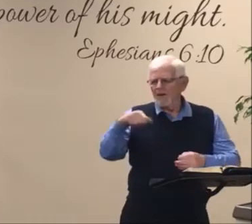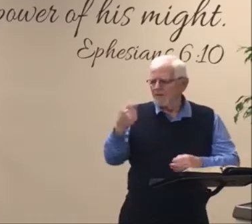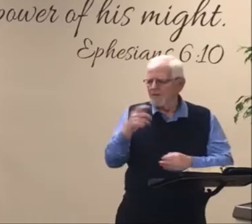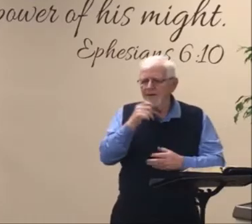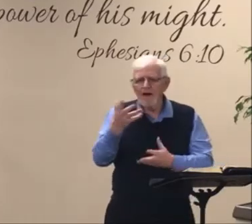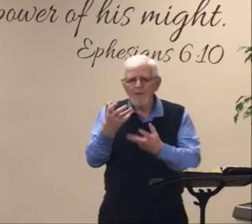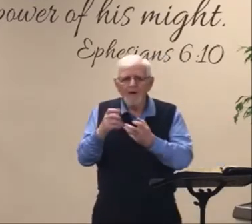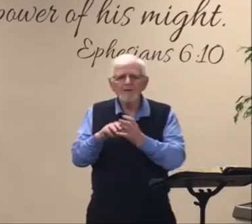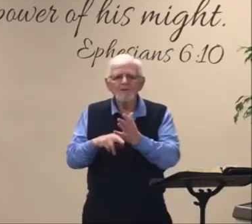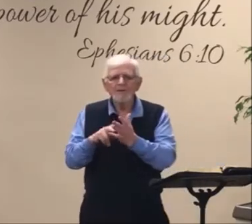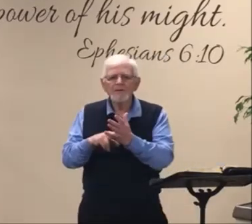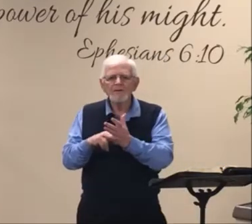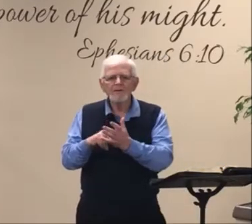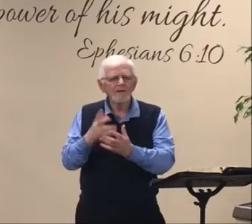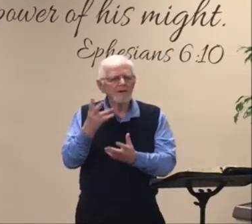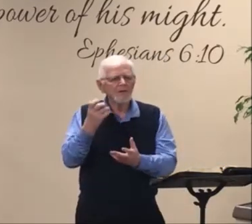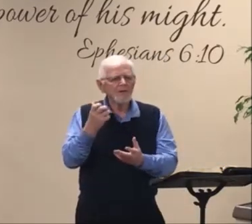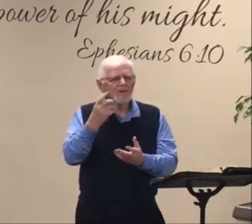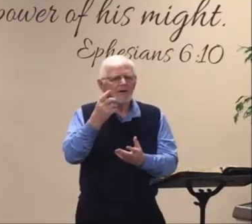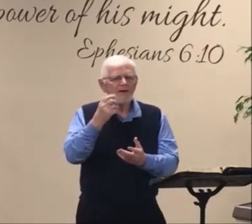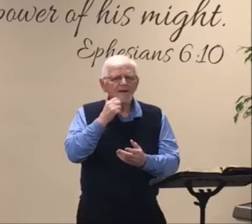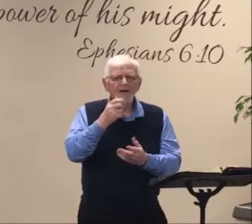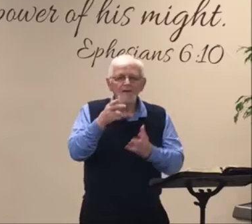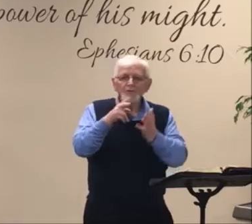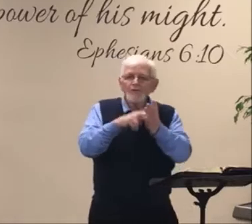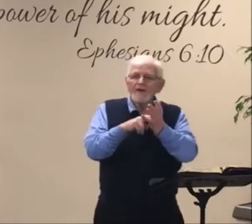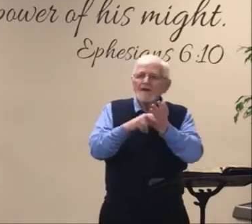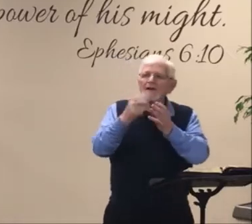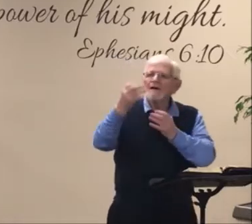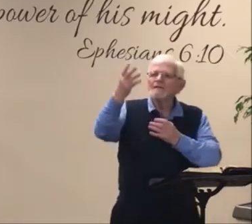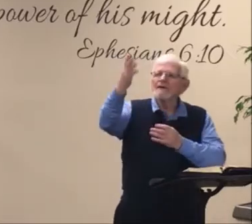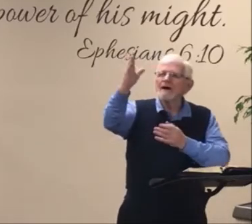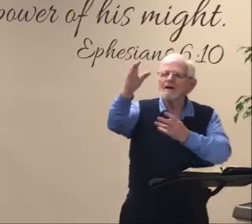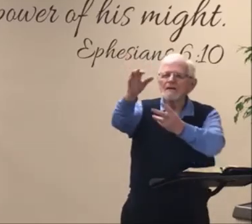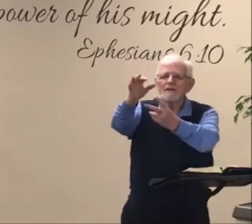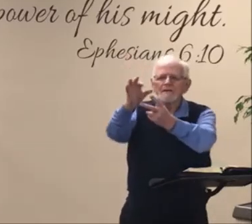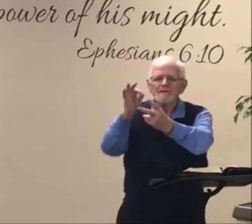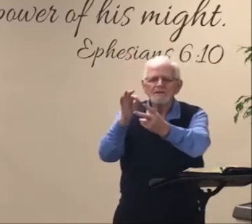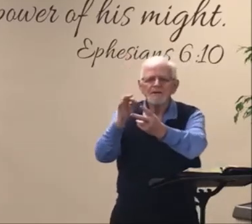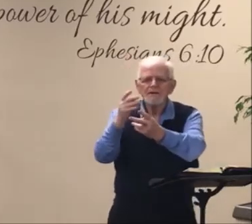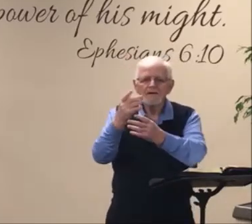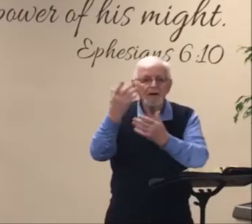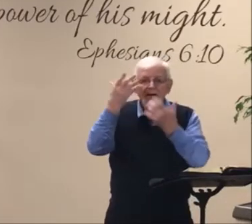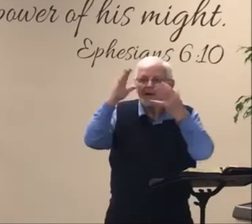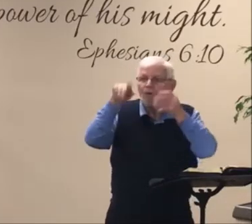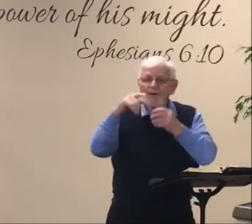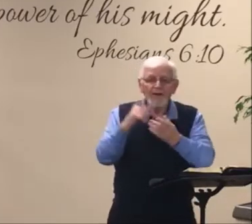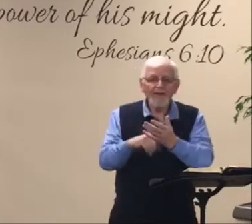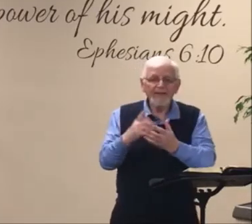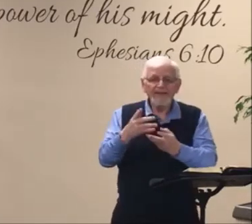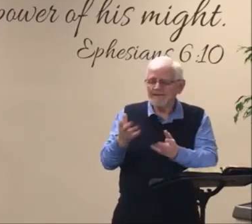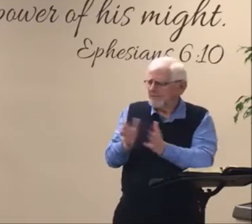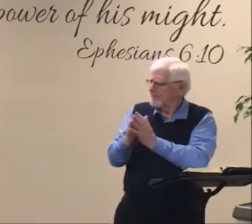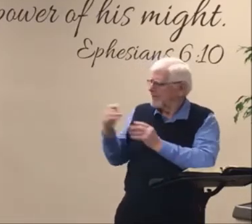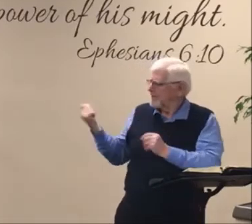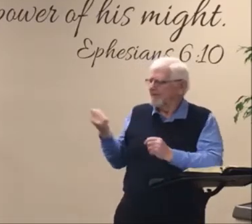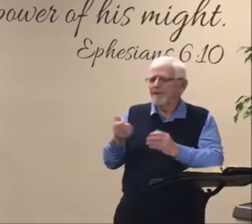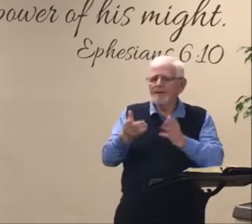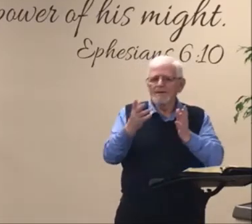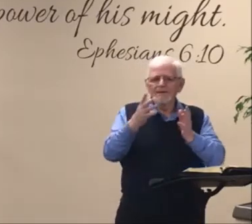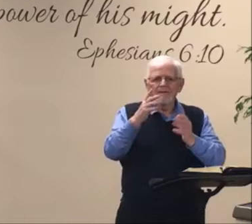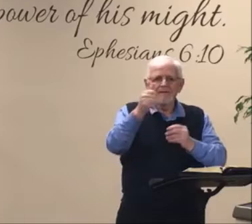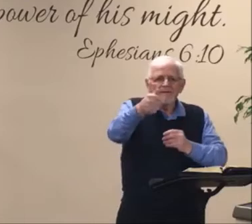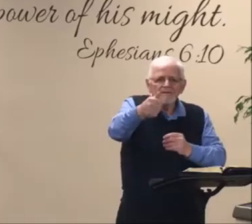read? Why don't you read the Bible of God's choice? You say, I don't know what that is. Don't ask me what it is. You figure out what it